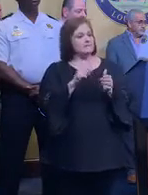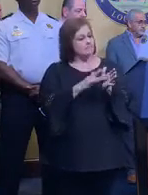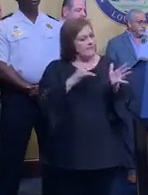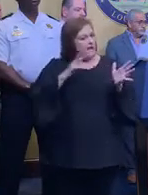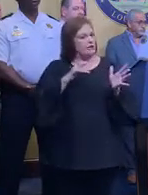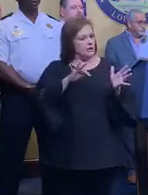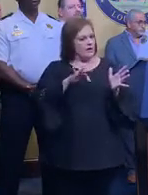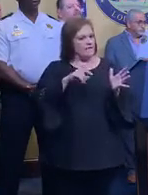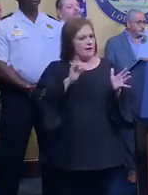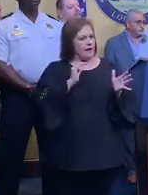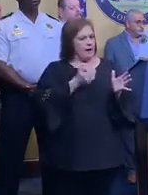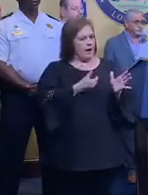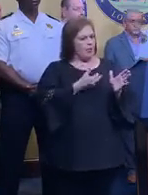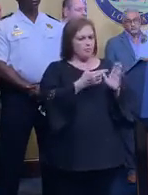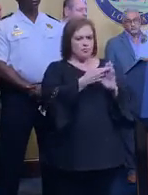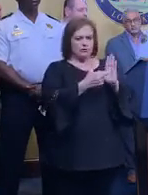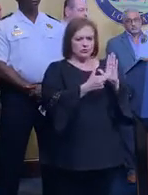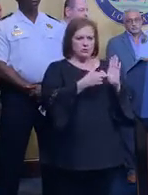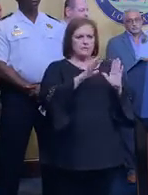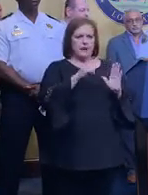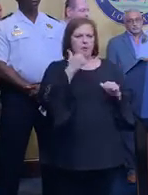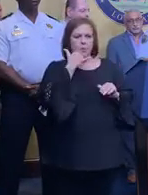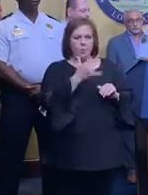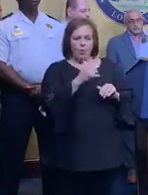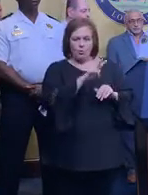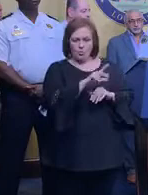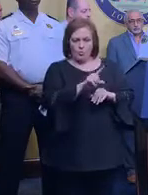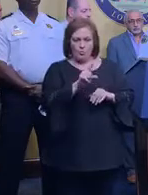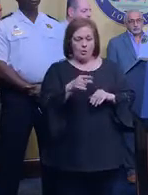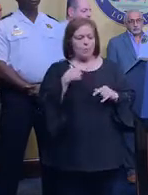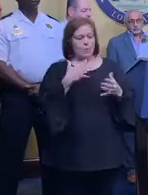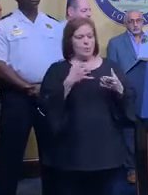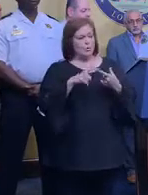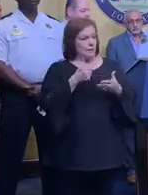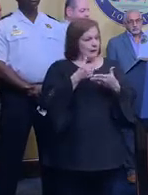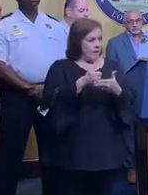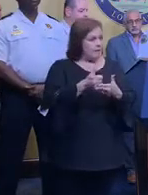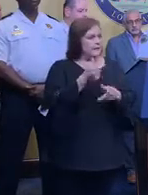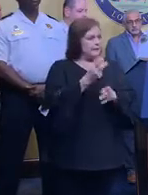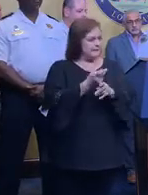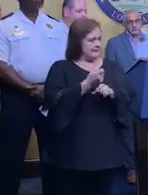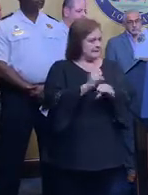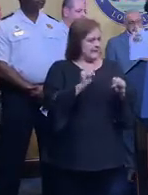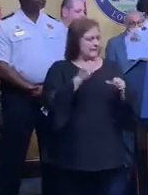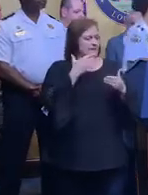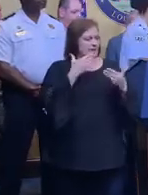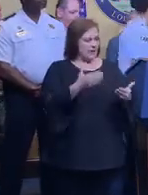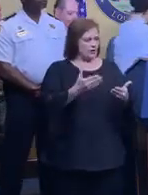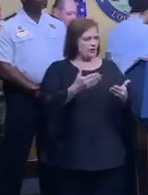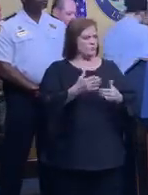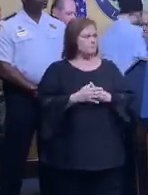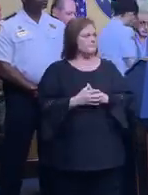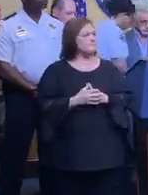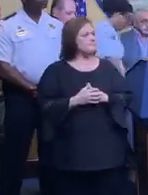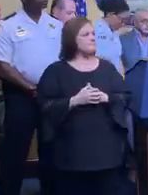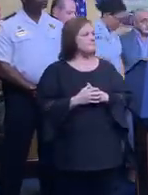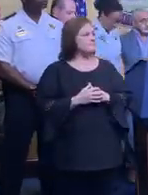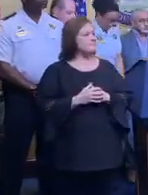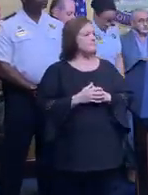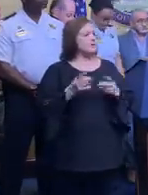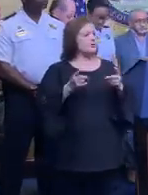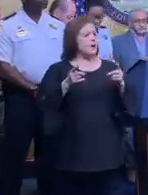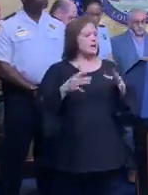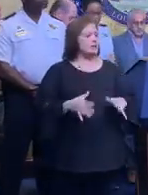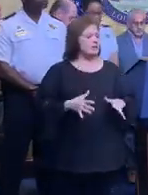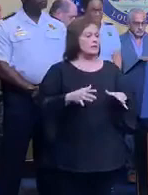of the special needs registry by calling 311. We want to help you stay safe. Thanks. Thank you so much.